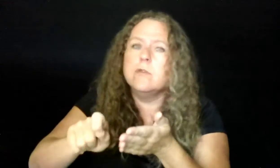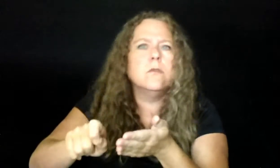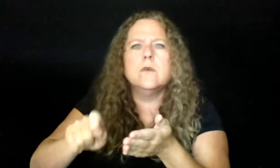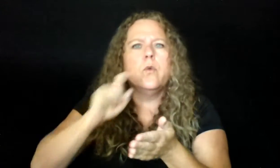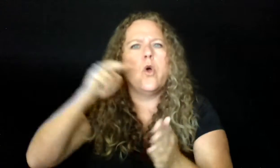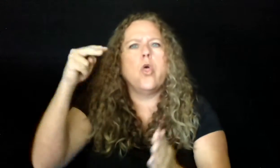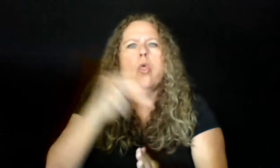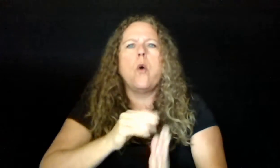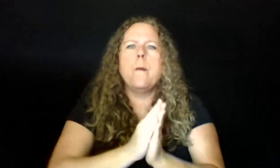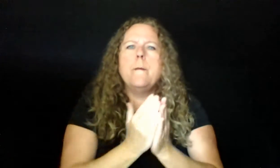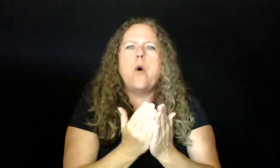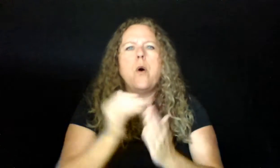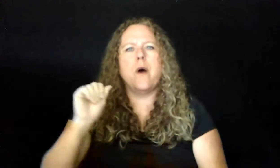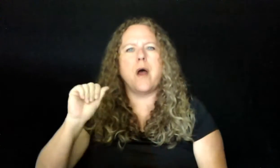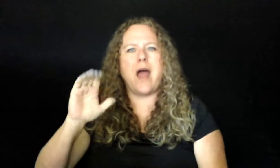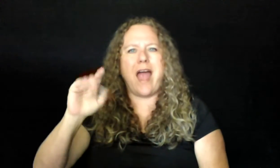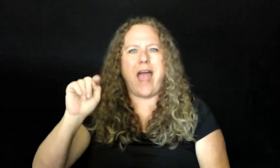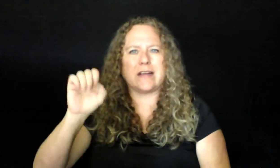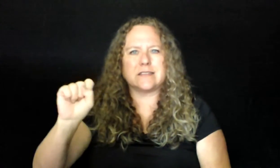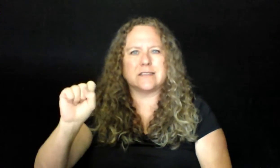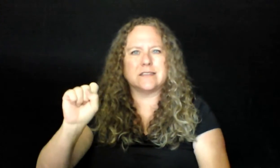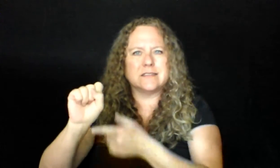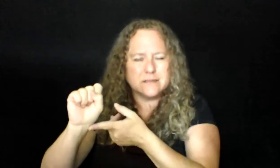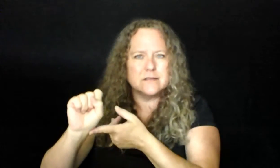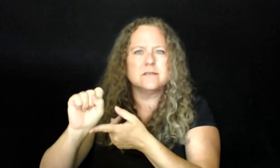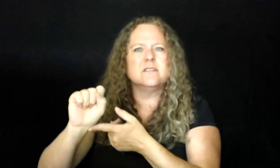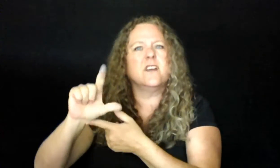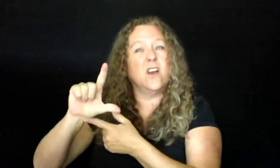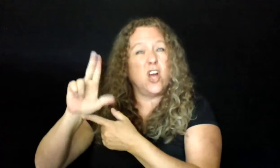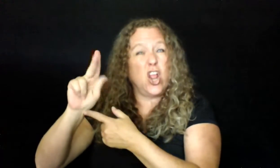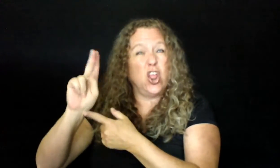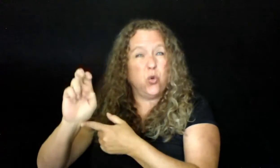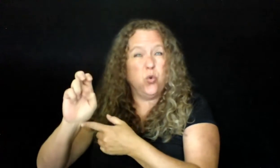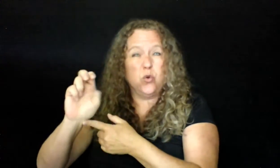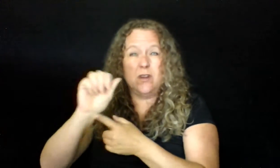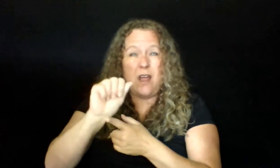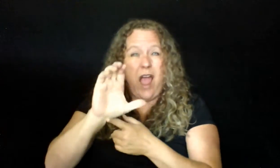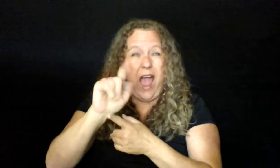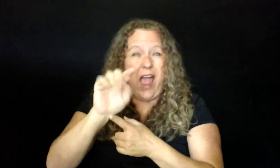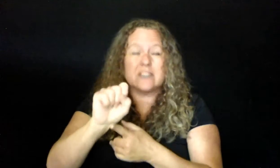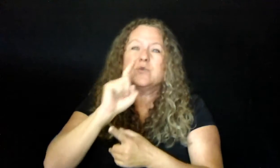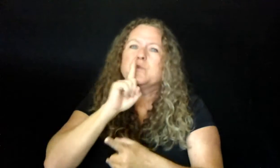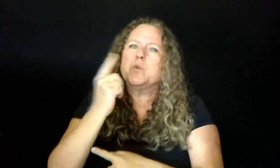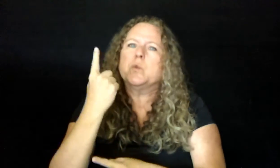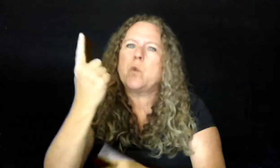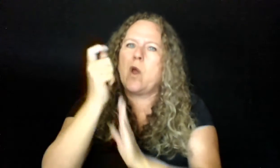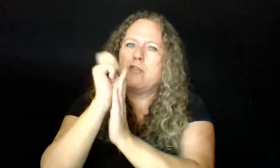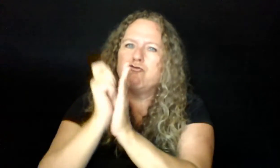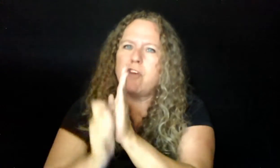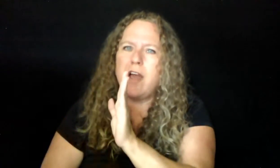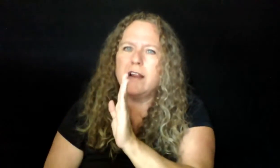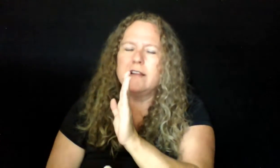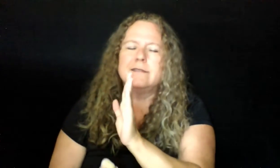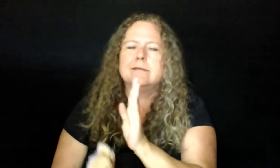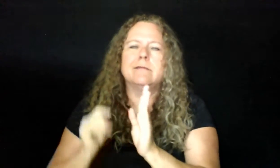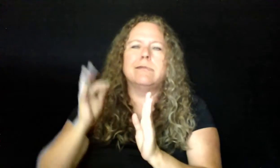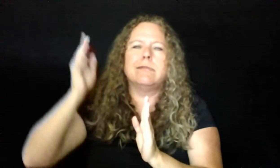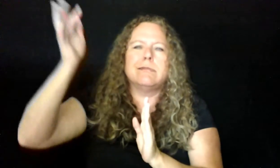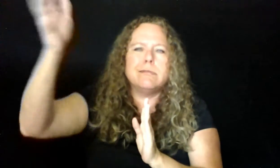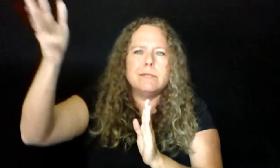which was written by Luke. Actually, Luke and Acts are the same book of the Bible. When the canon was created, someone had the bright idea of cutting them in half because